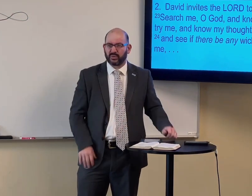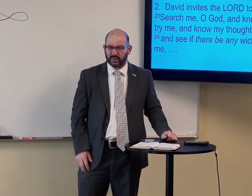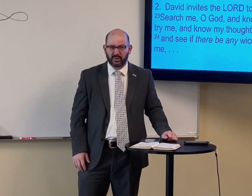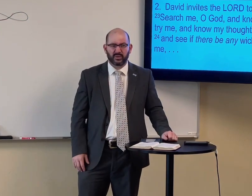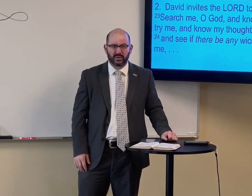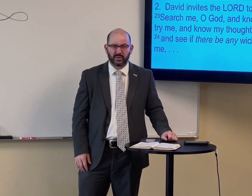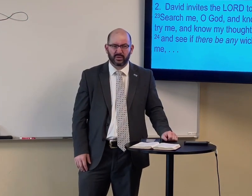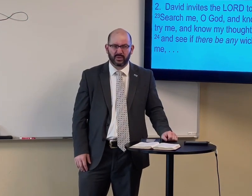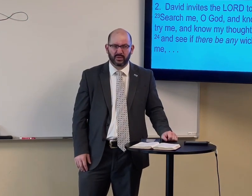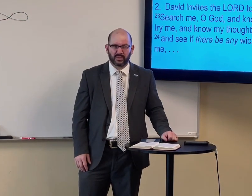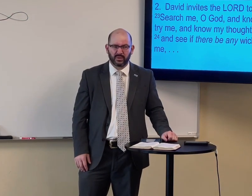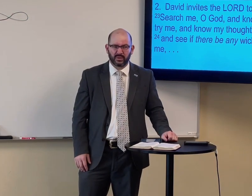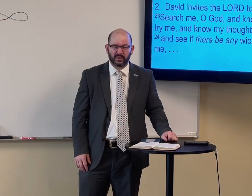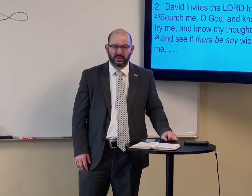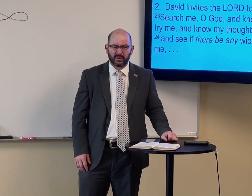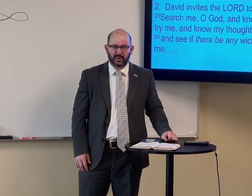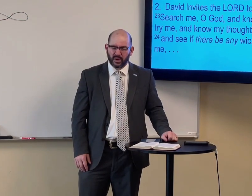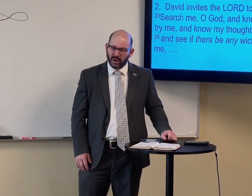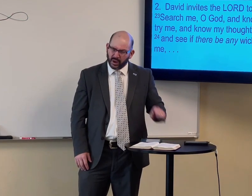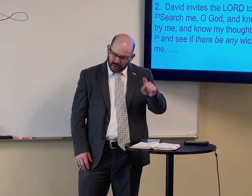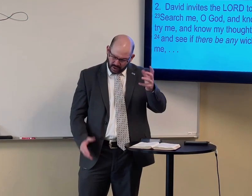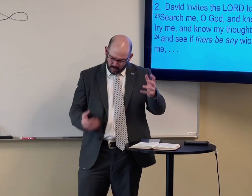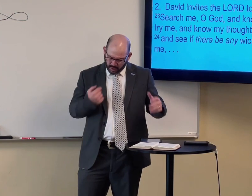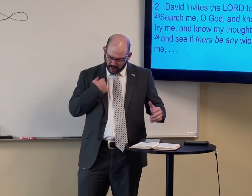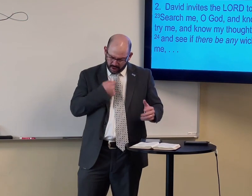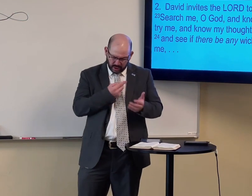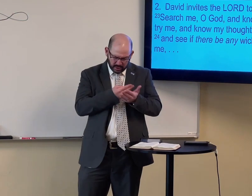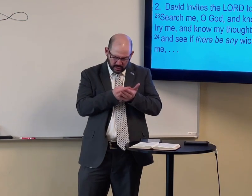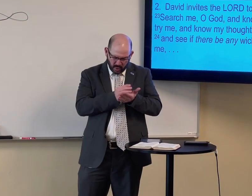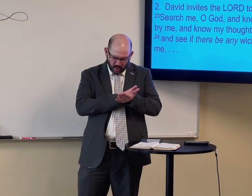Your mind, your thought process is so important.